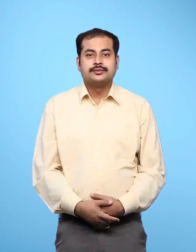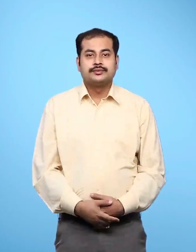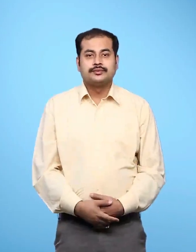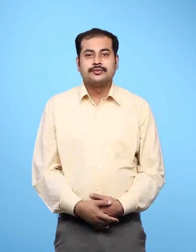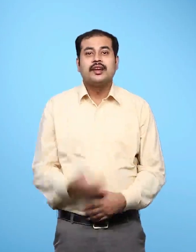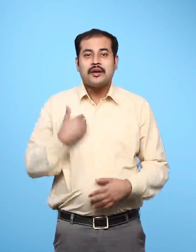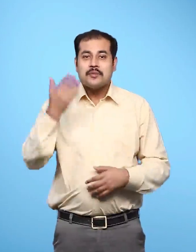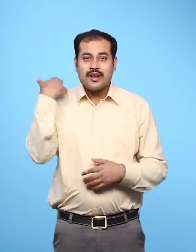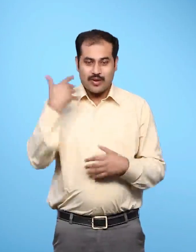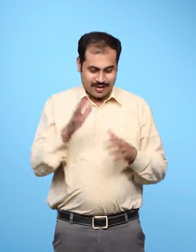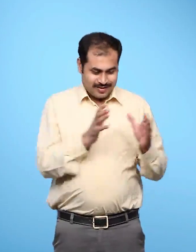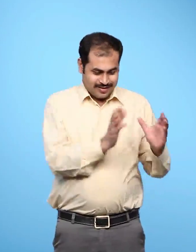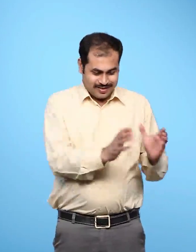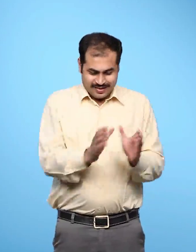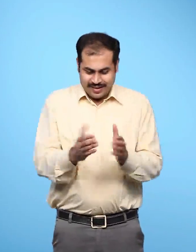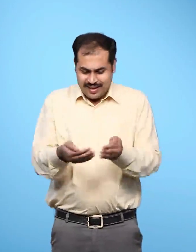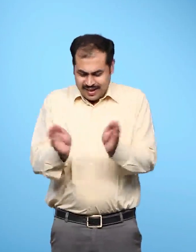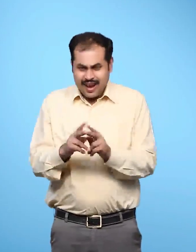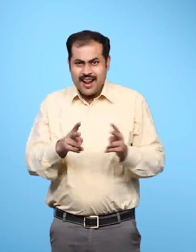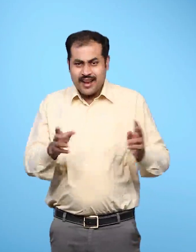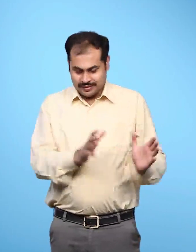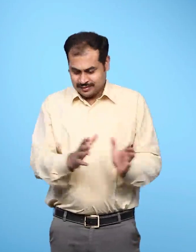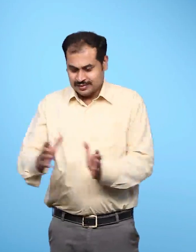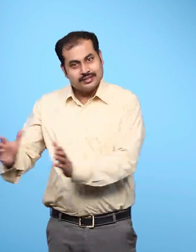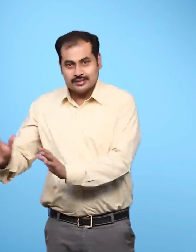Guess which vessel holds the least water?